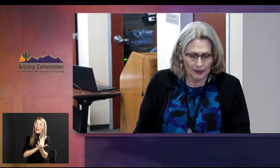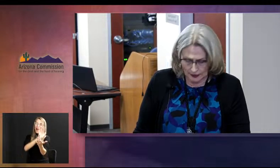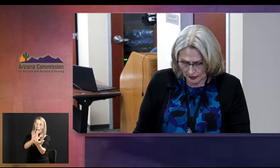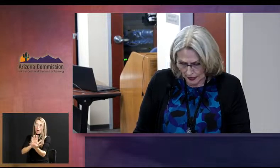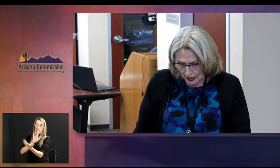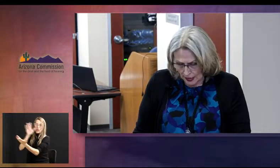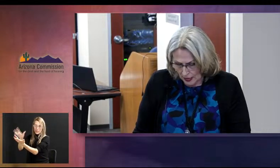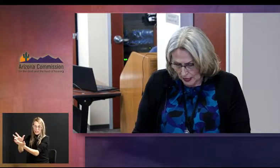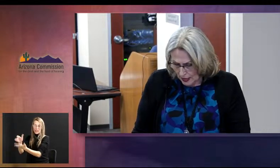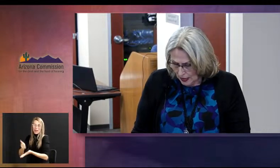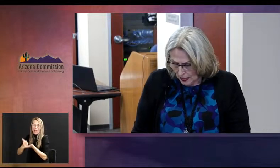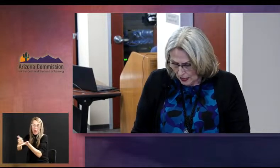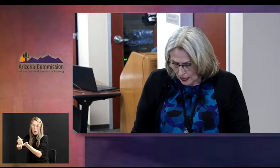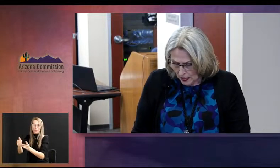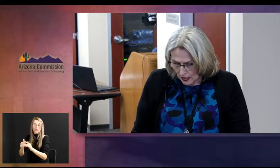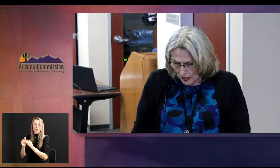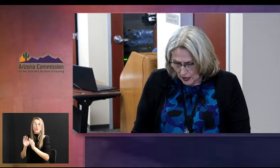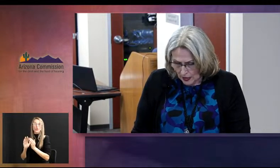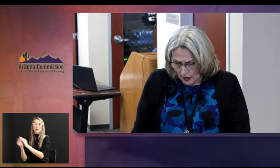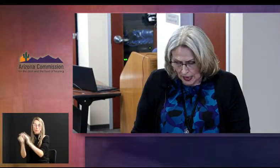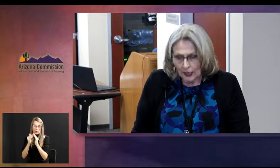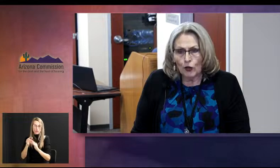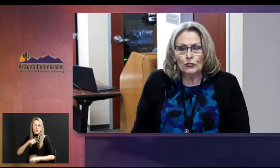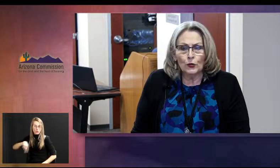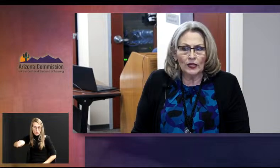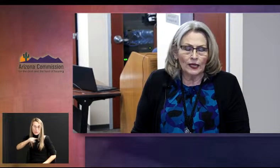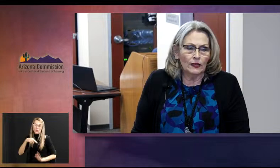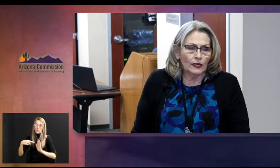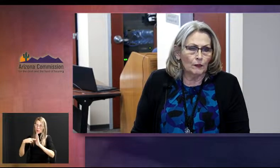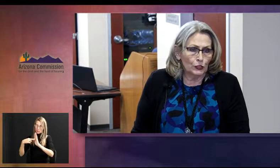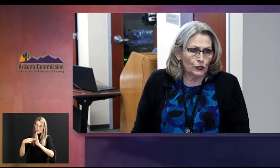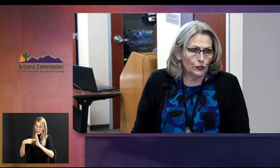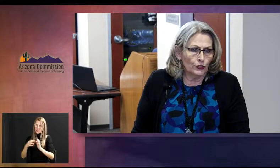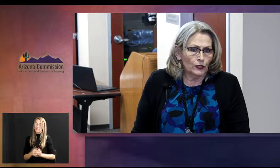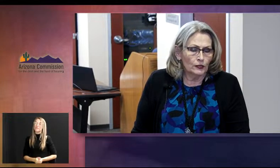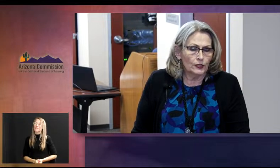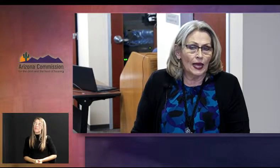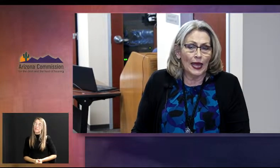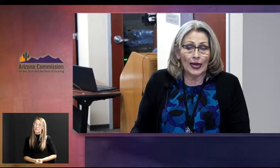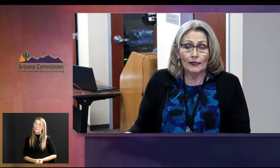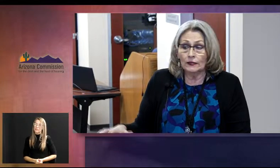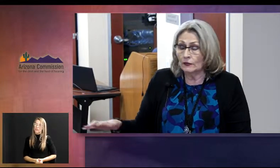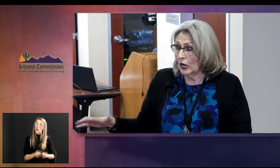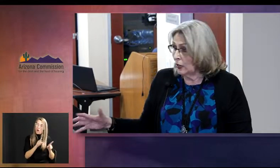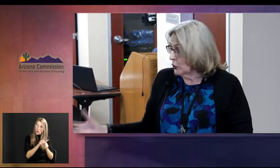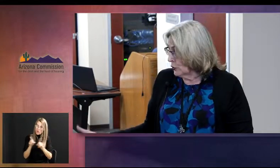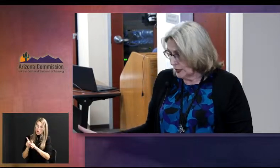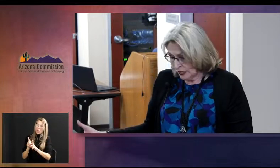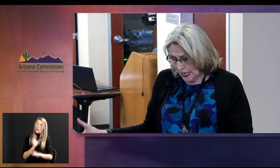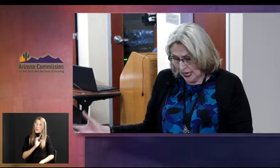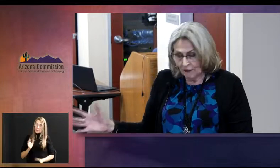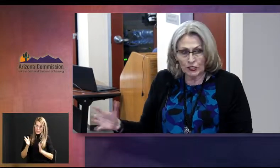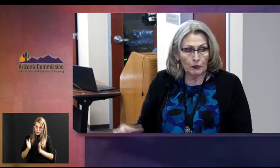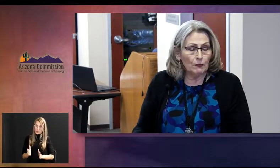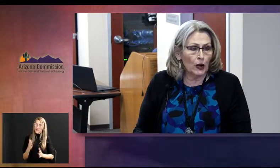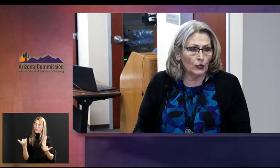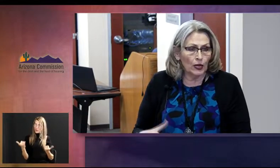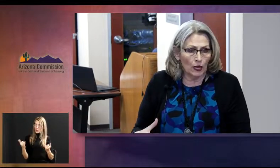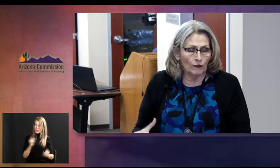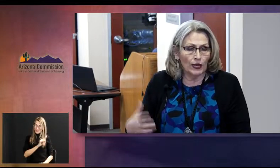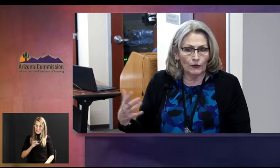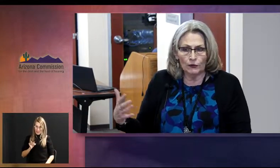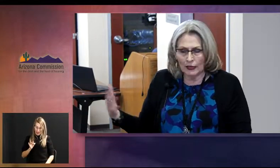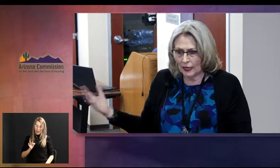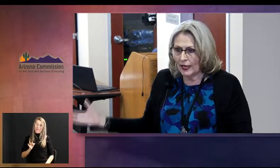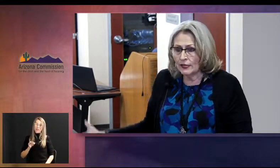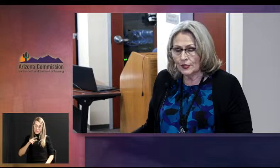represent. I'd also like the commissioners and our current staff to be part